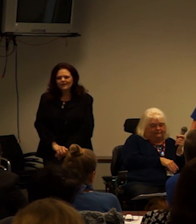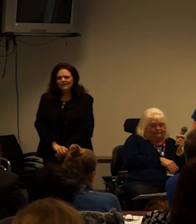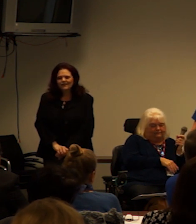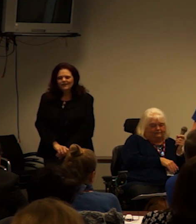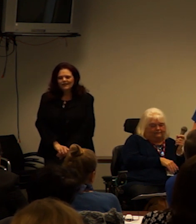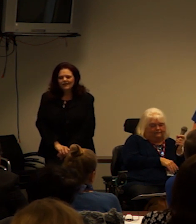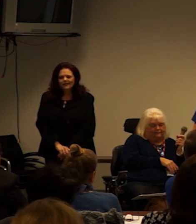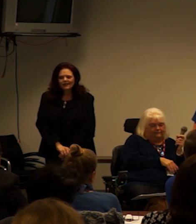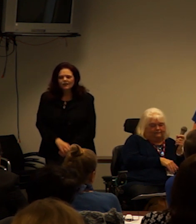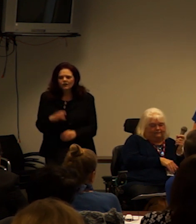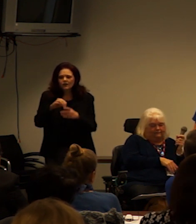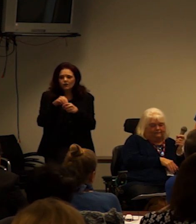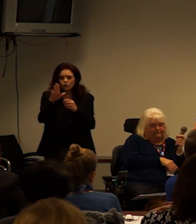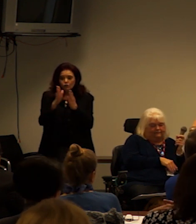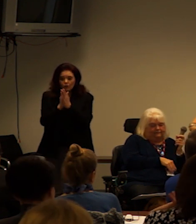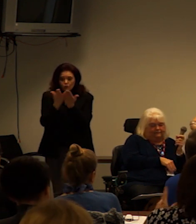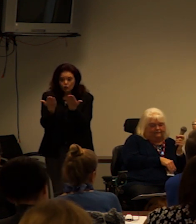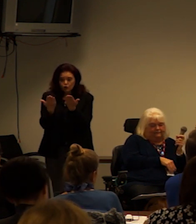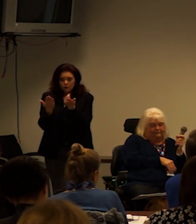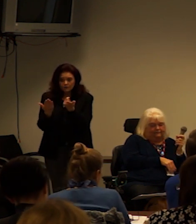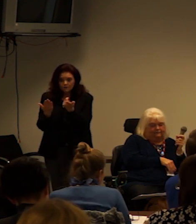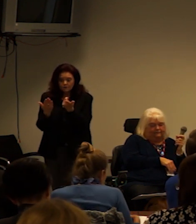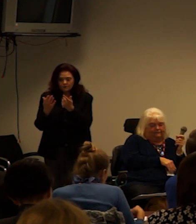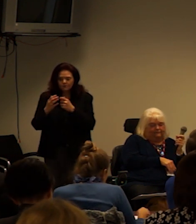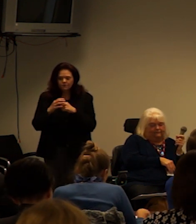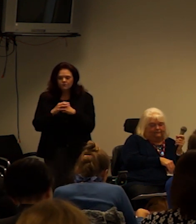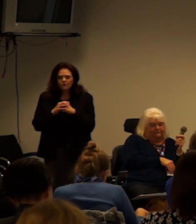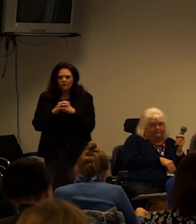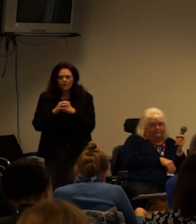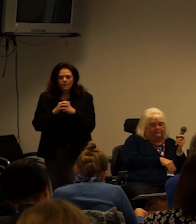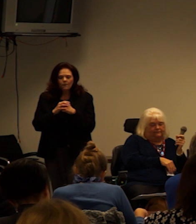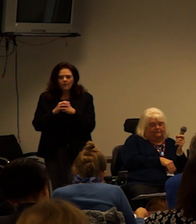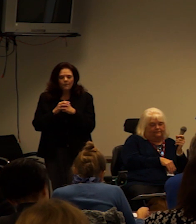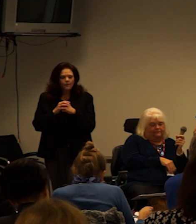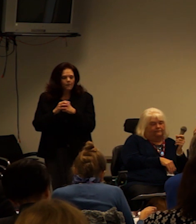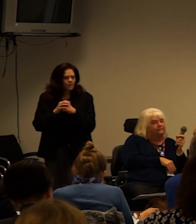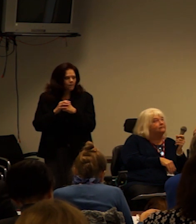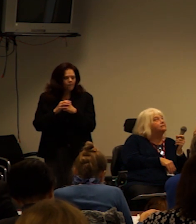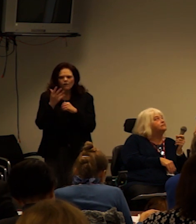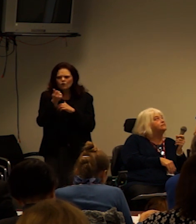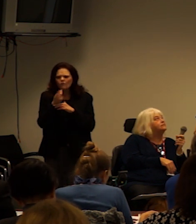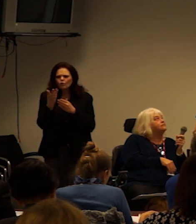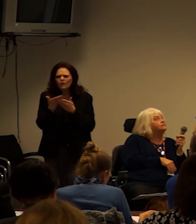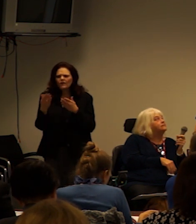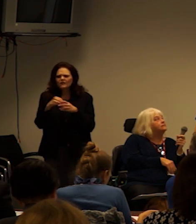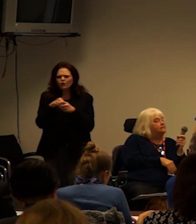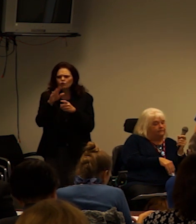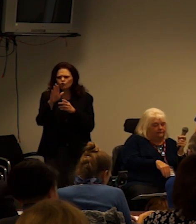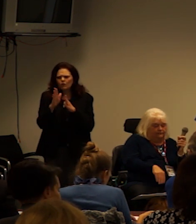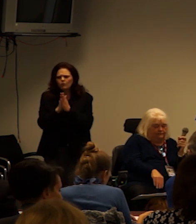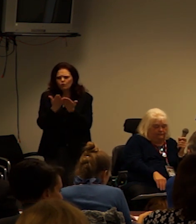Perfect. All right. In your notebook is quite a few things in your notebook that you get to take with